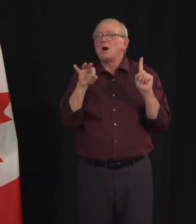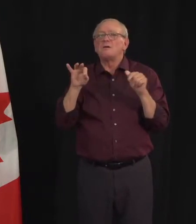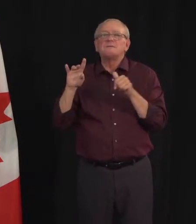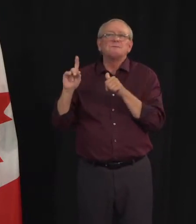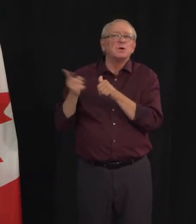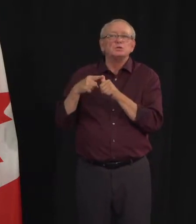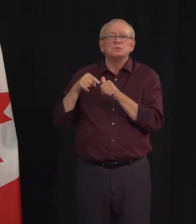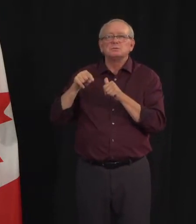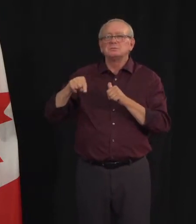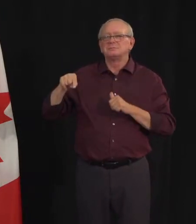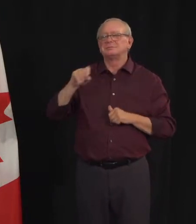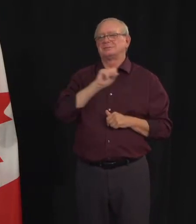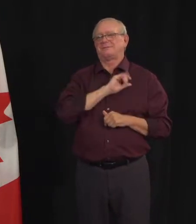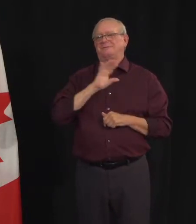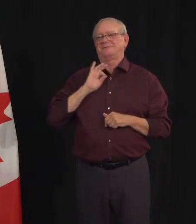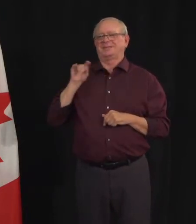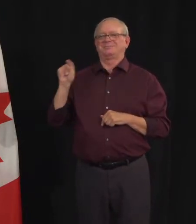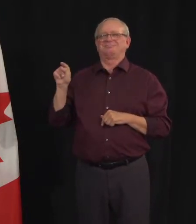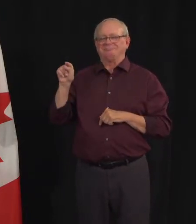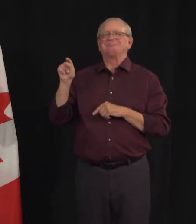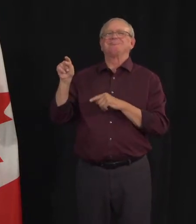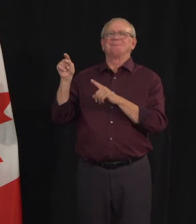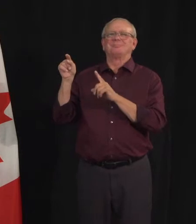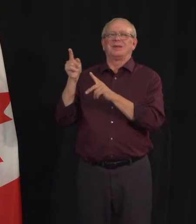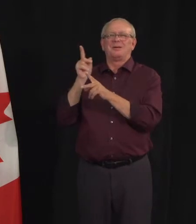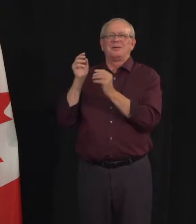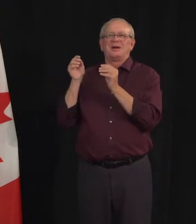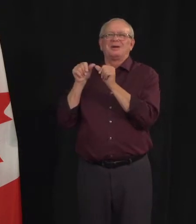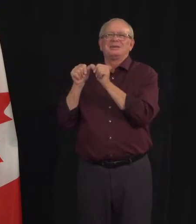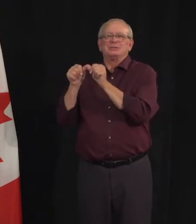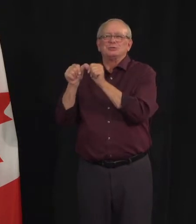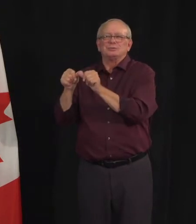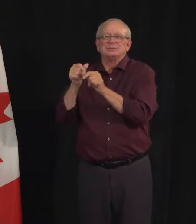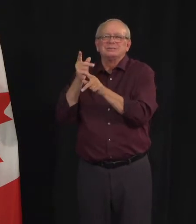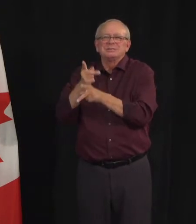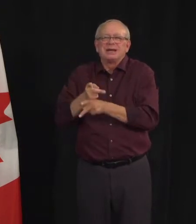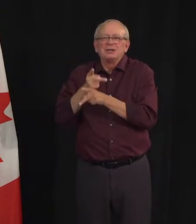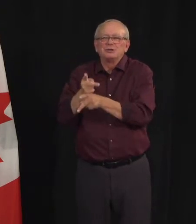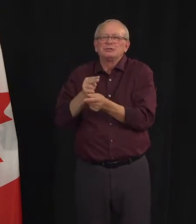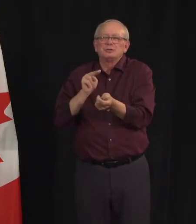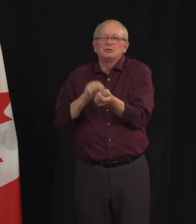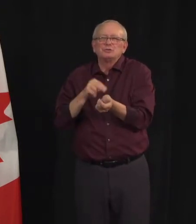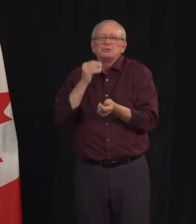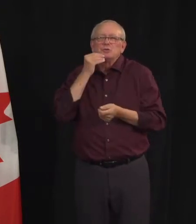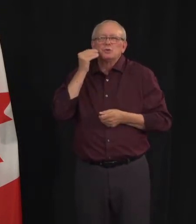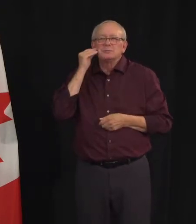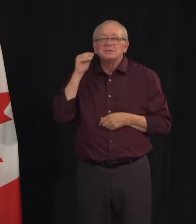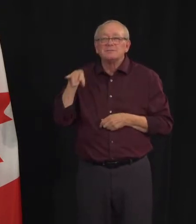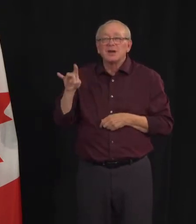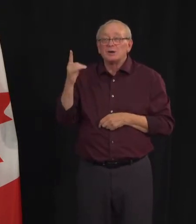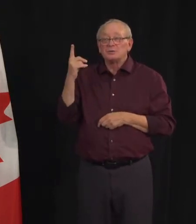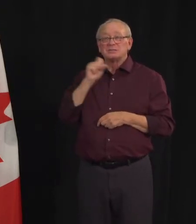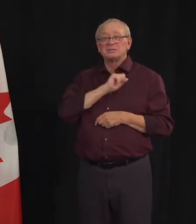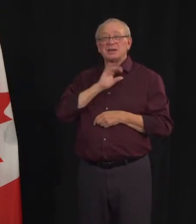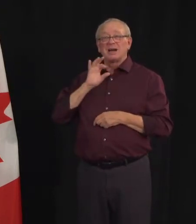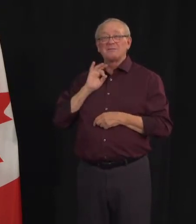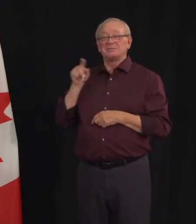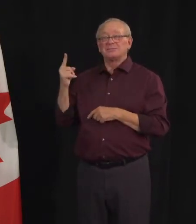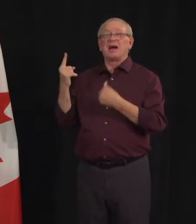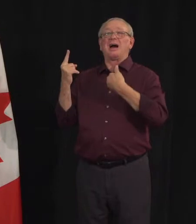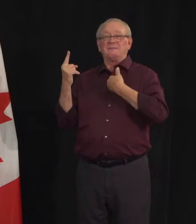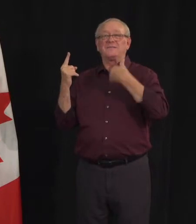of our continuing care outbreaks are outbreaks where there's an individual staff member identified as a case. An outbreak is declared